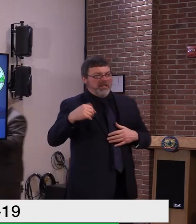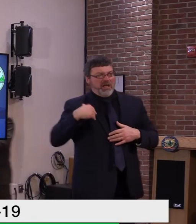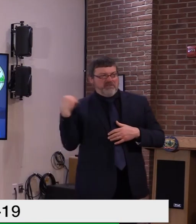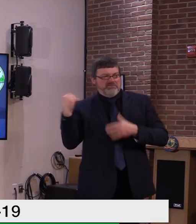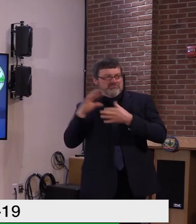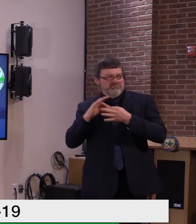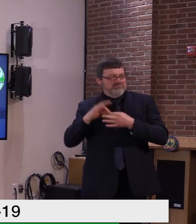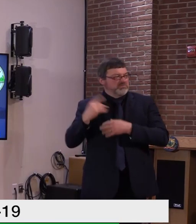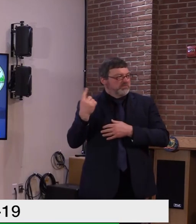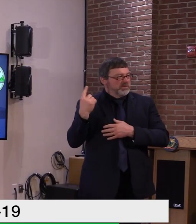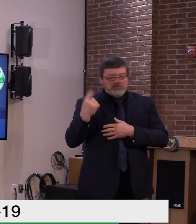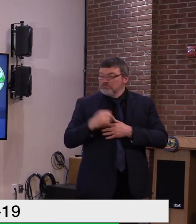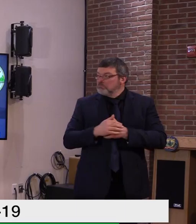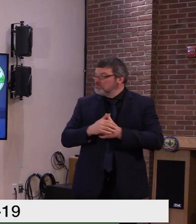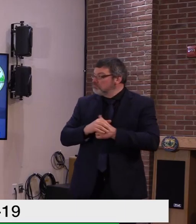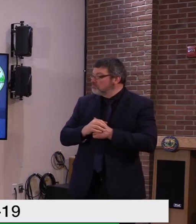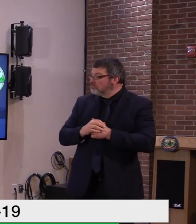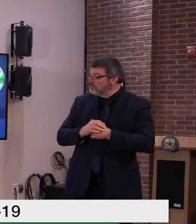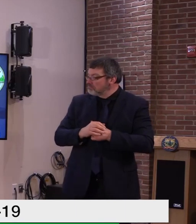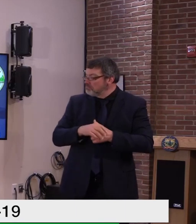I'm not sure if he wants to say something or not.